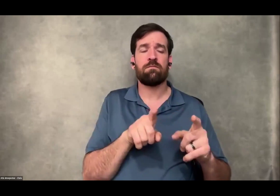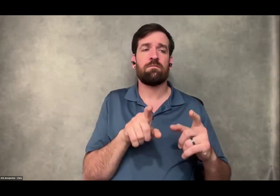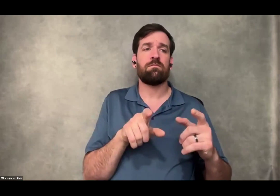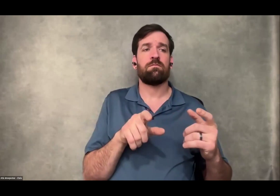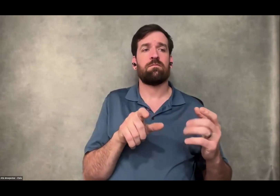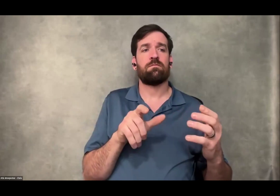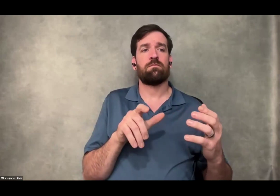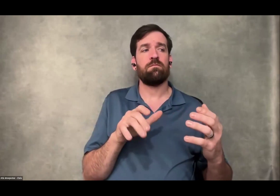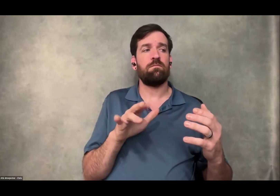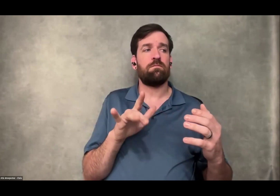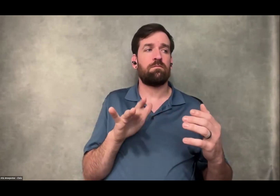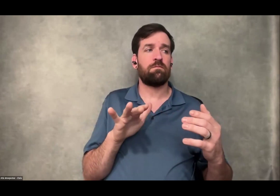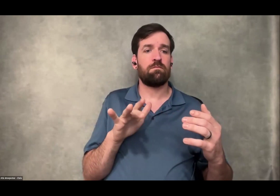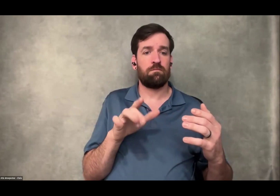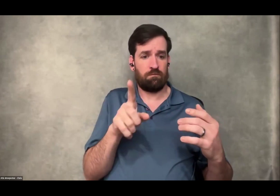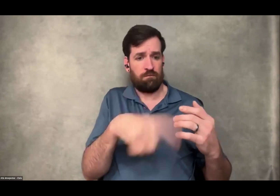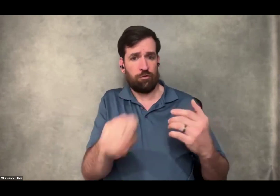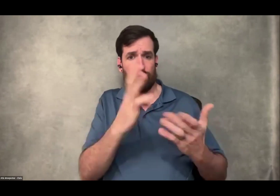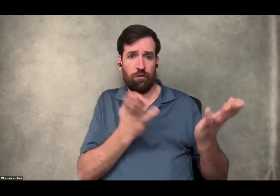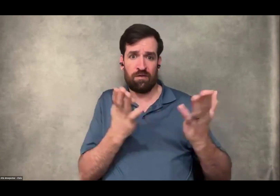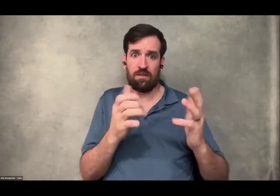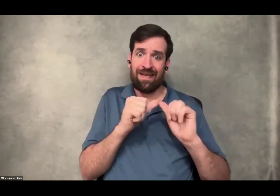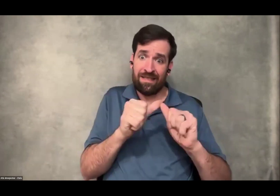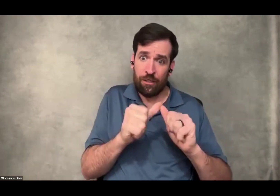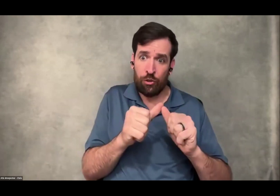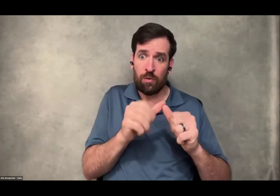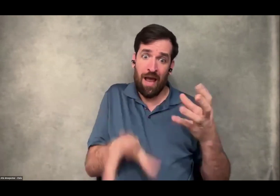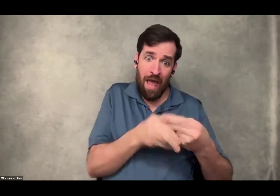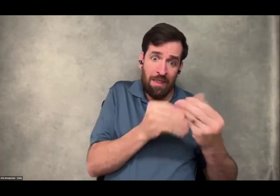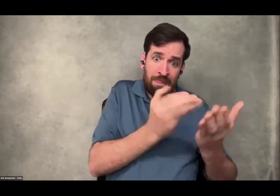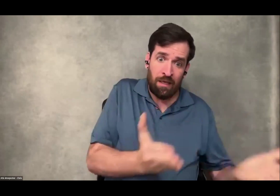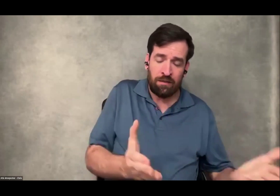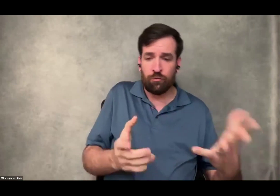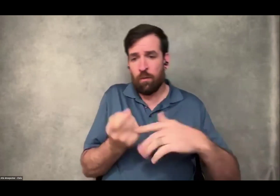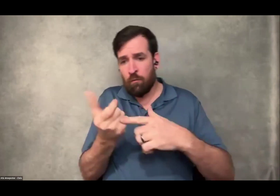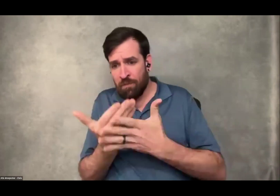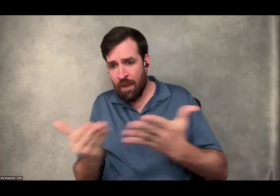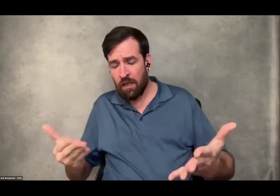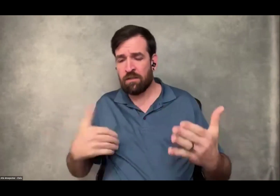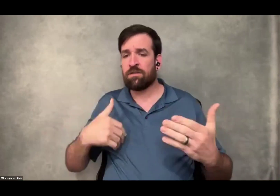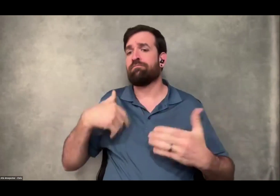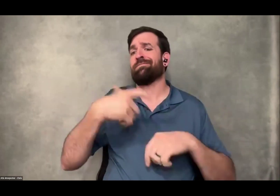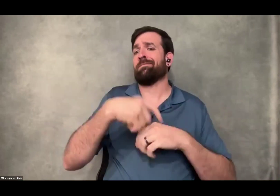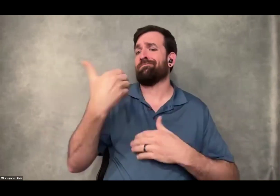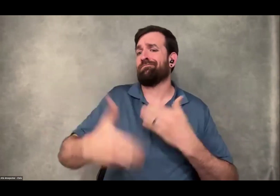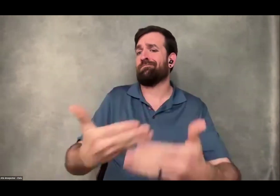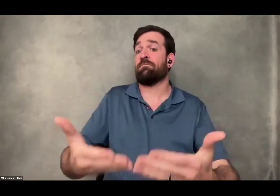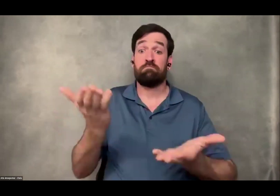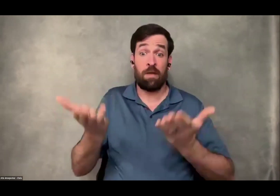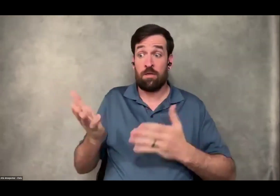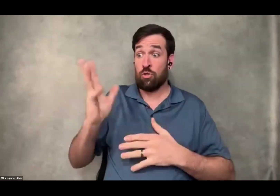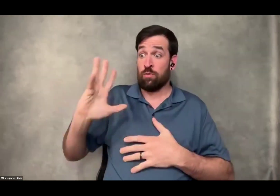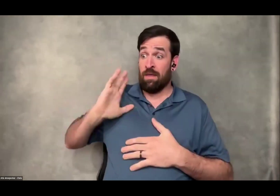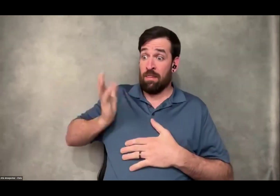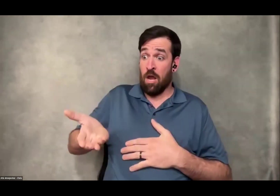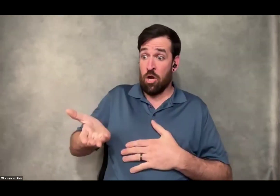there's these services keep adding and removing features as time passes. And so maybe a feature that used to be